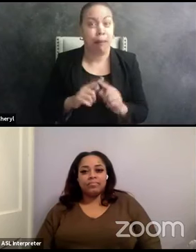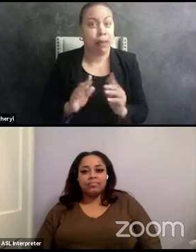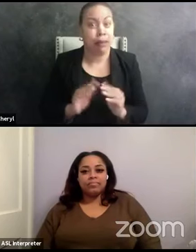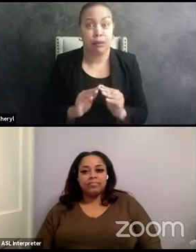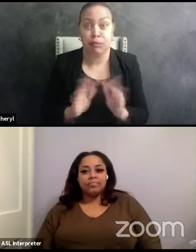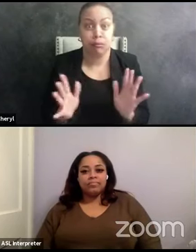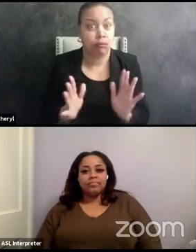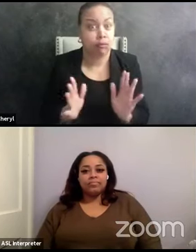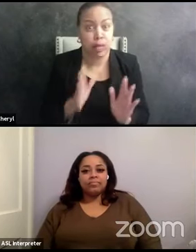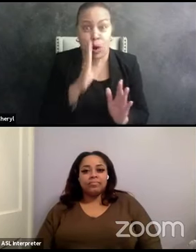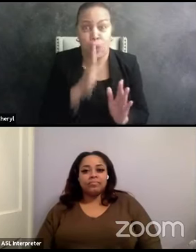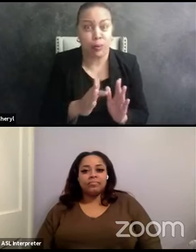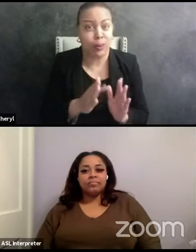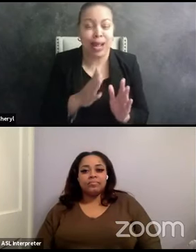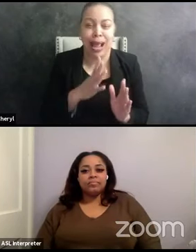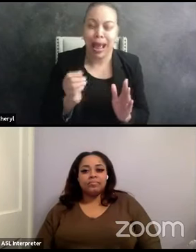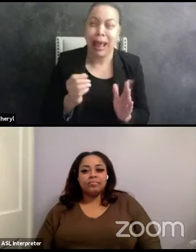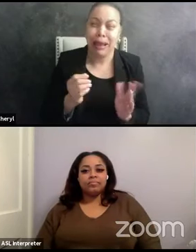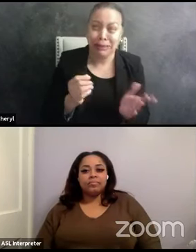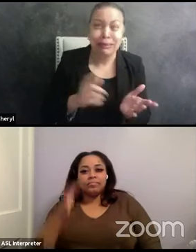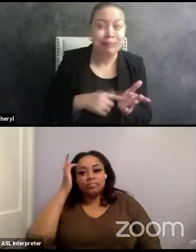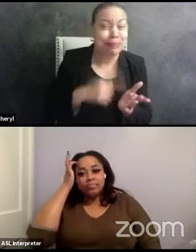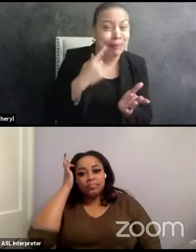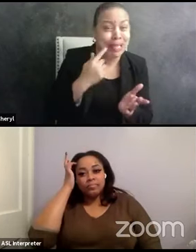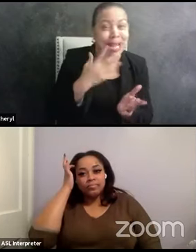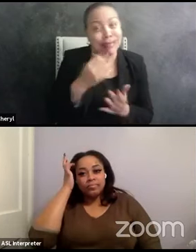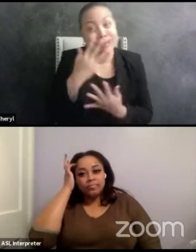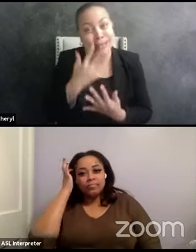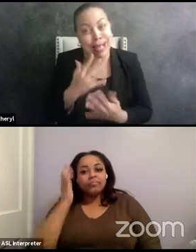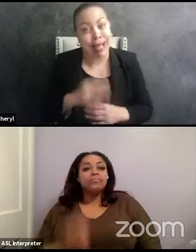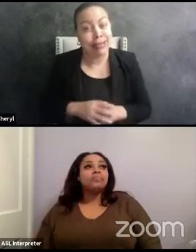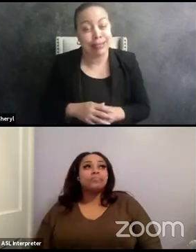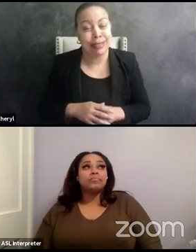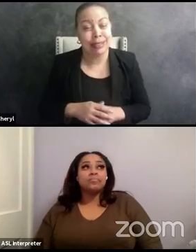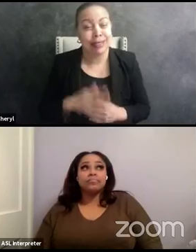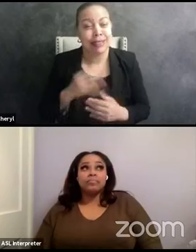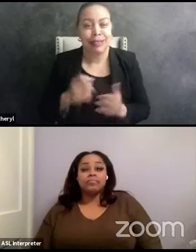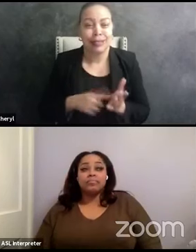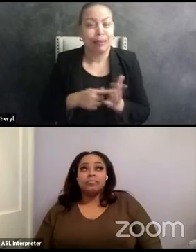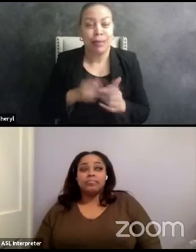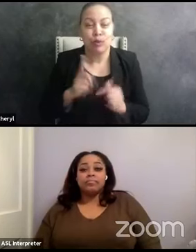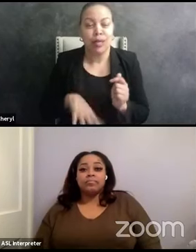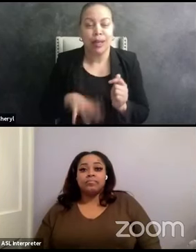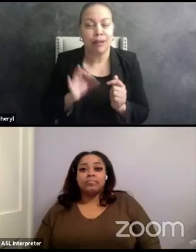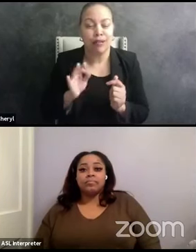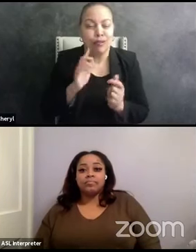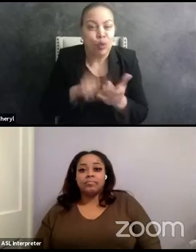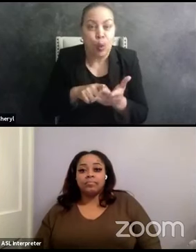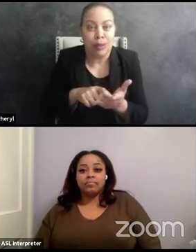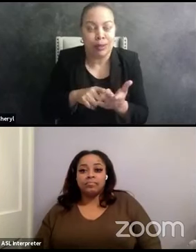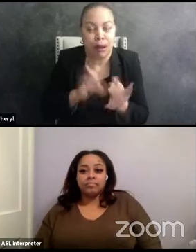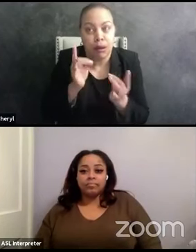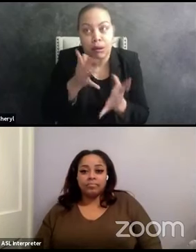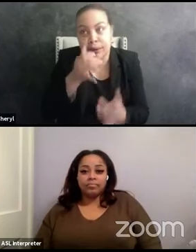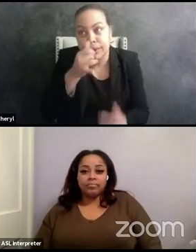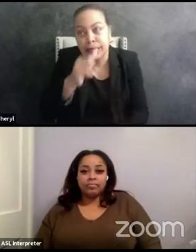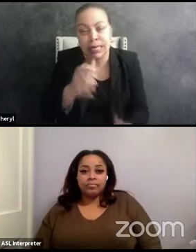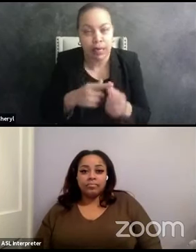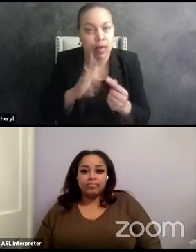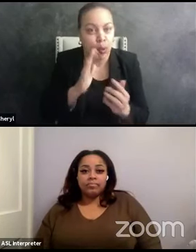and hilarious, and yes, sad, but you know, sometimes if you can't find the absurdity in it, I think you would just drown, you